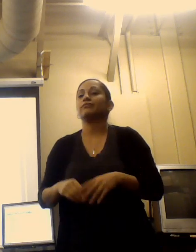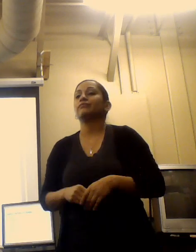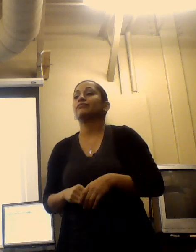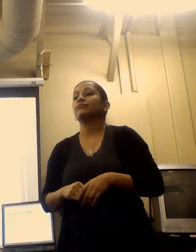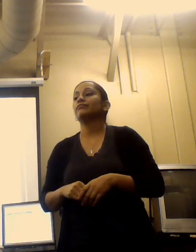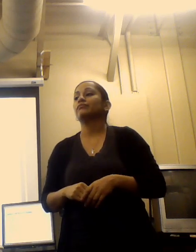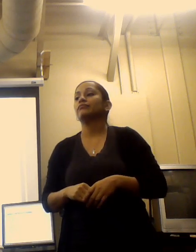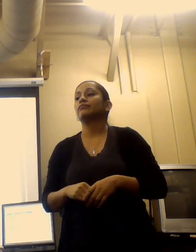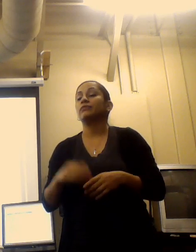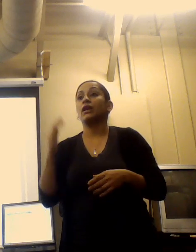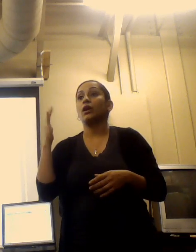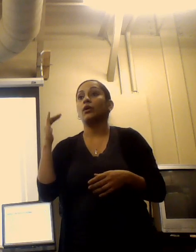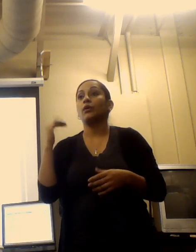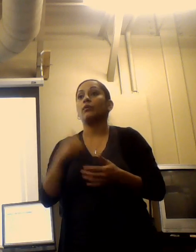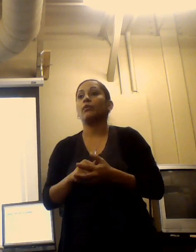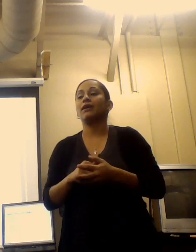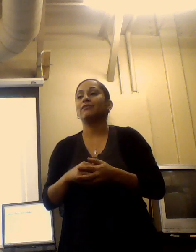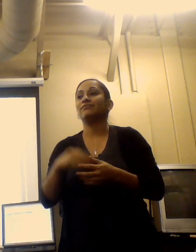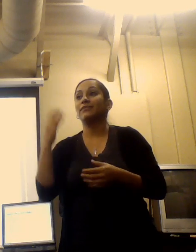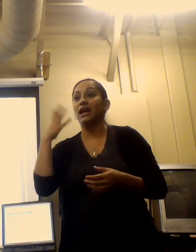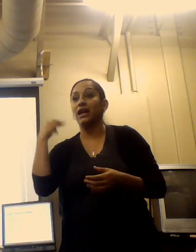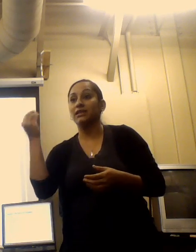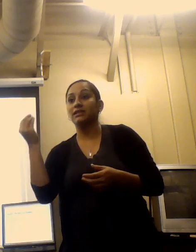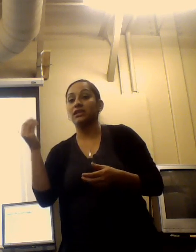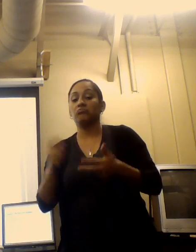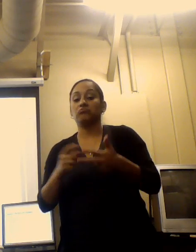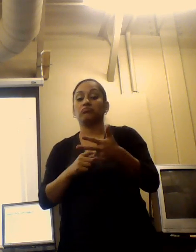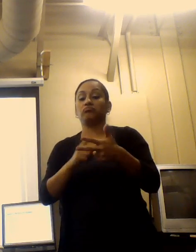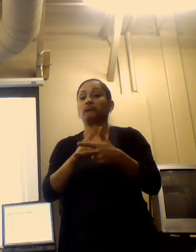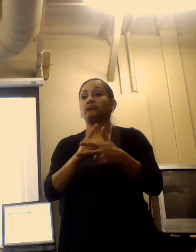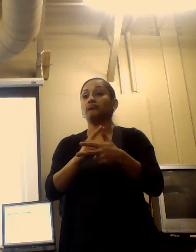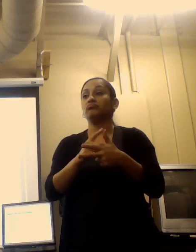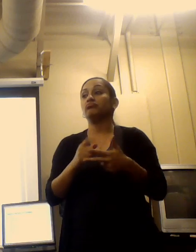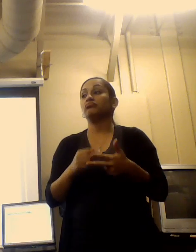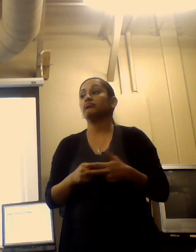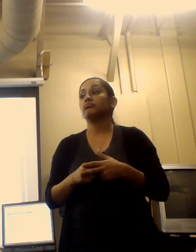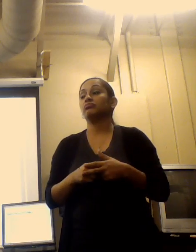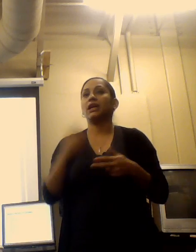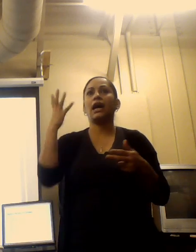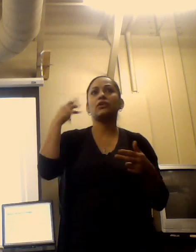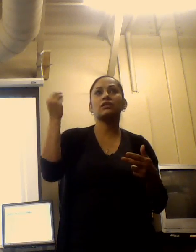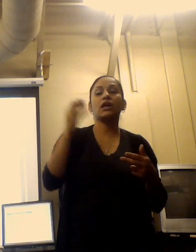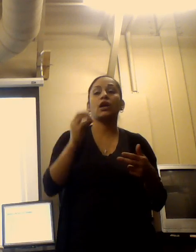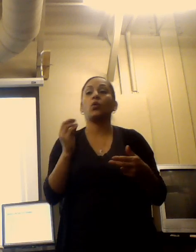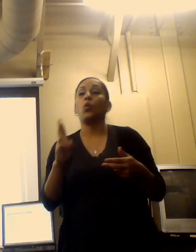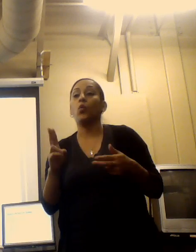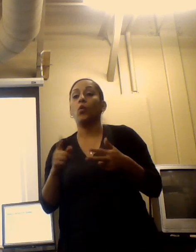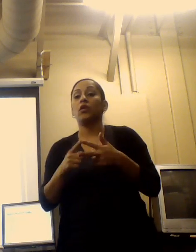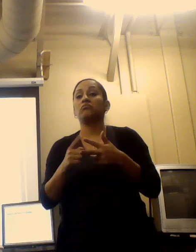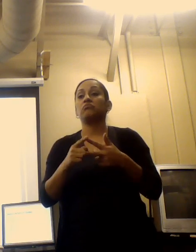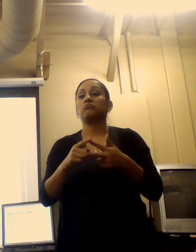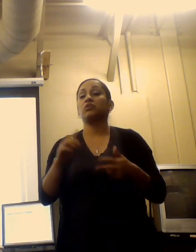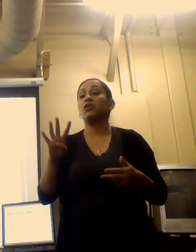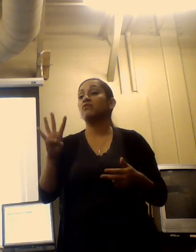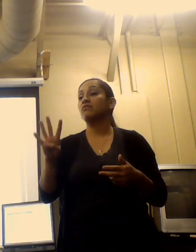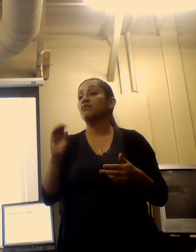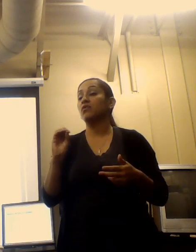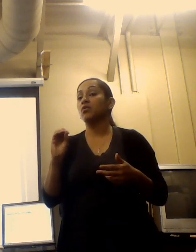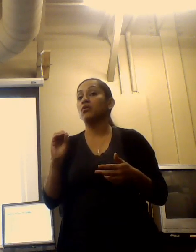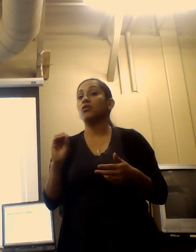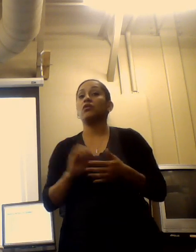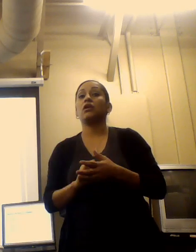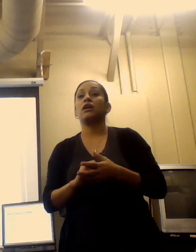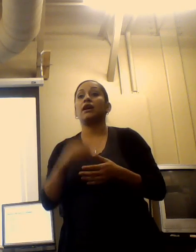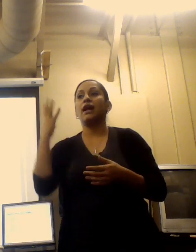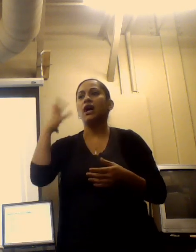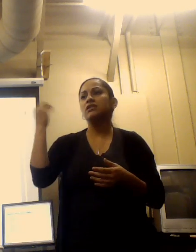shoot outside on a bright sunny day. Kodak 400 is, well, I might be in the woods and it might be a little bit dark. 1600